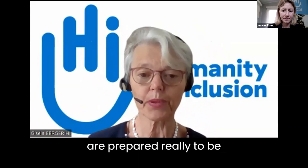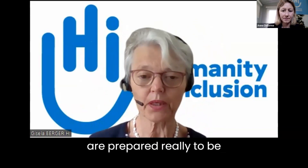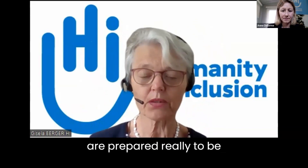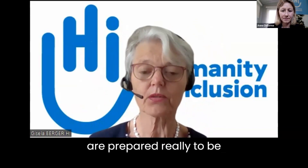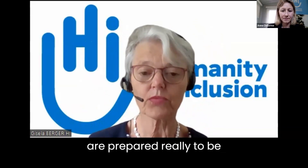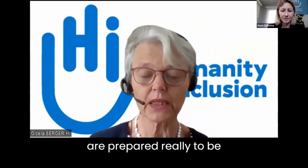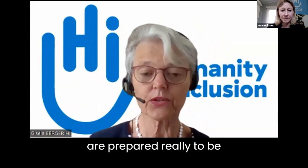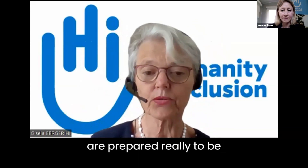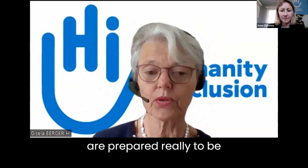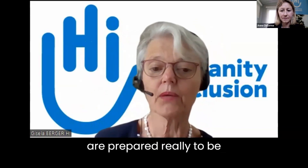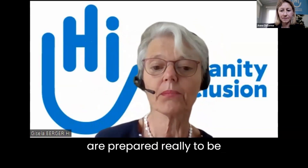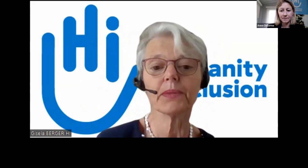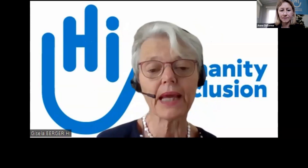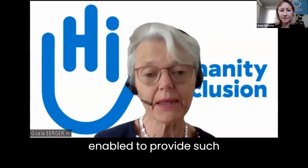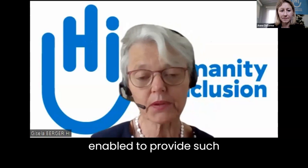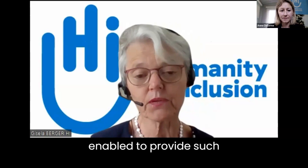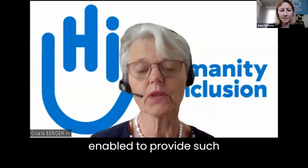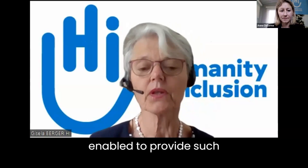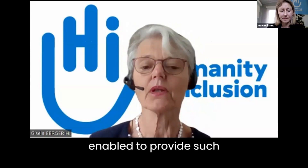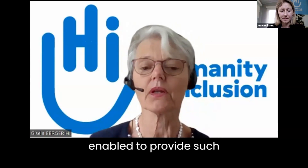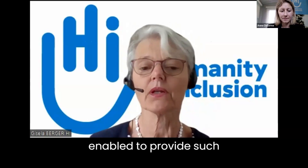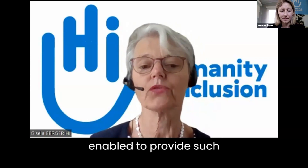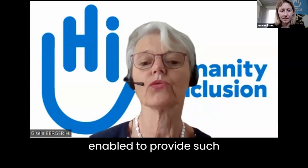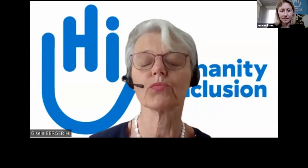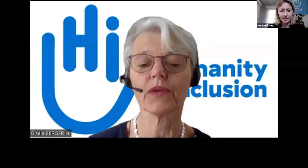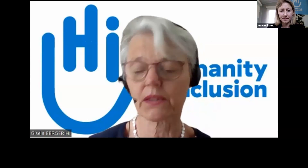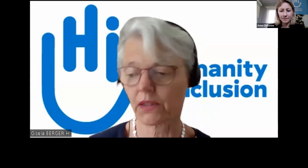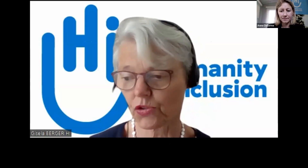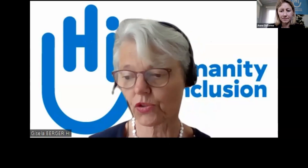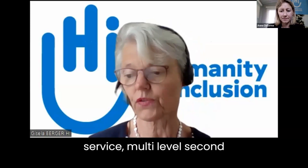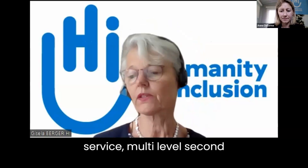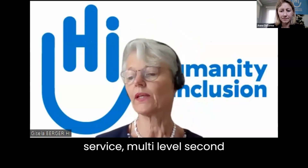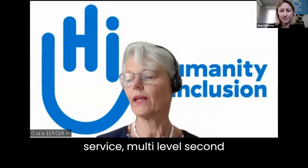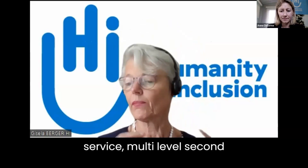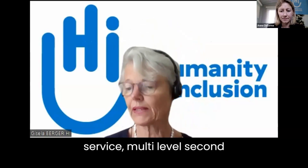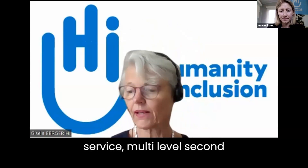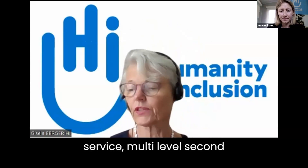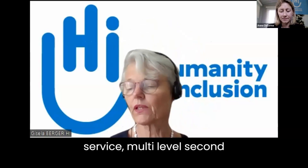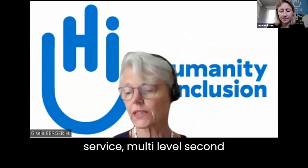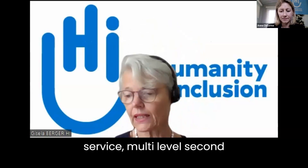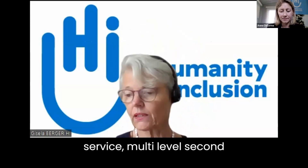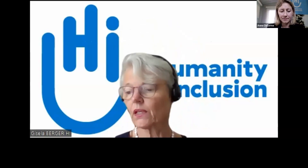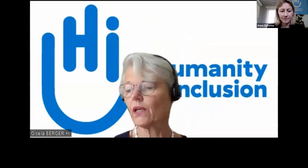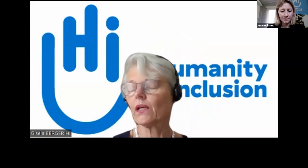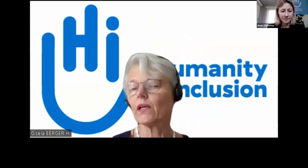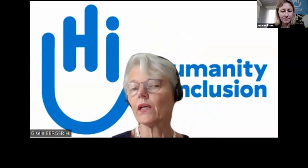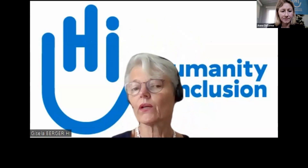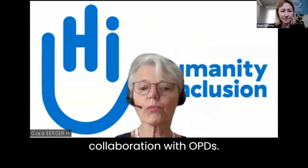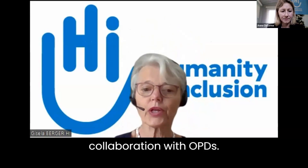are prepared really to be enabled to provide such a service. Multi-level.